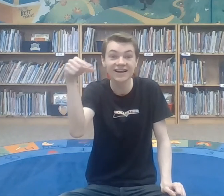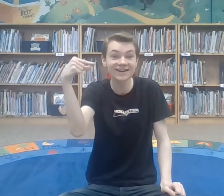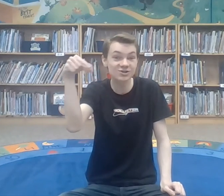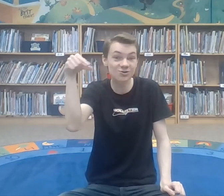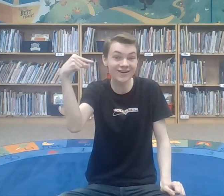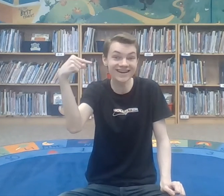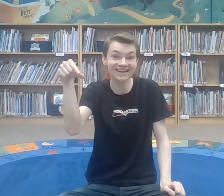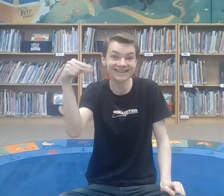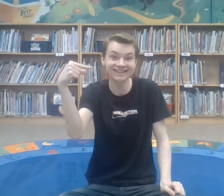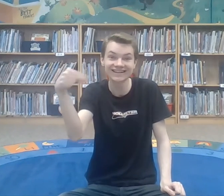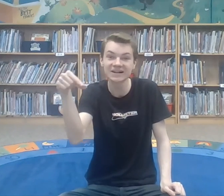Green.